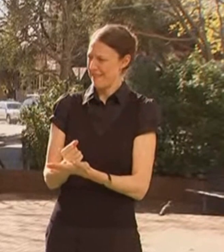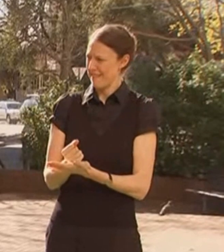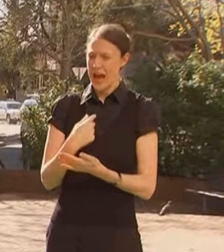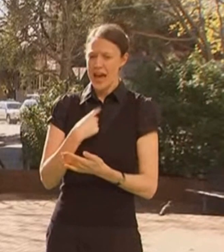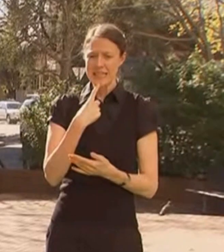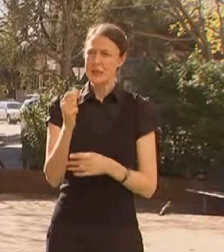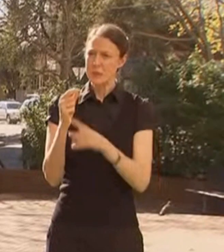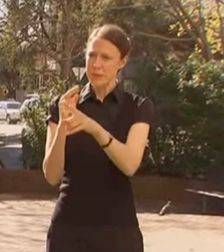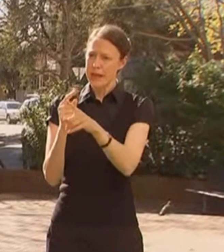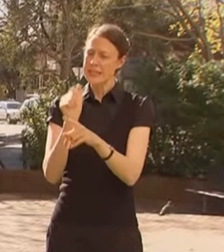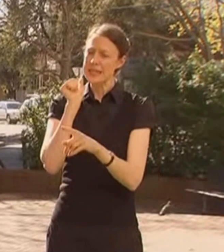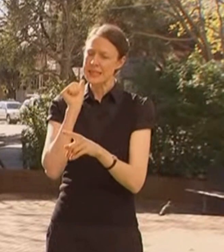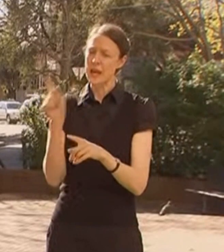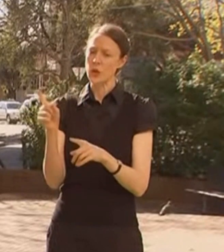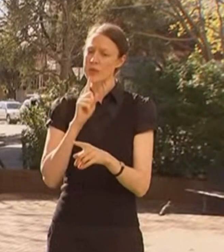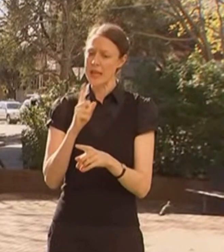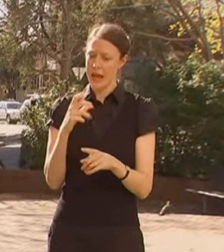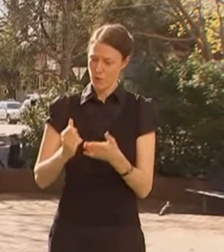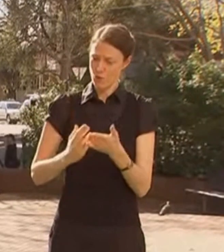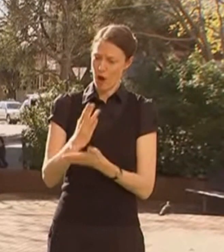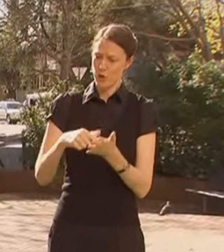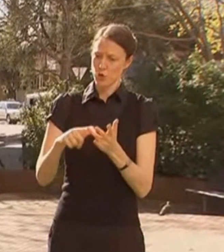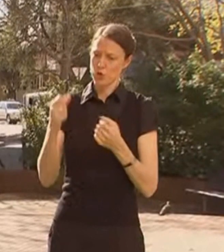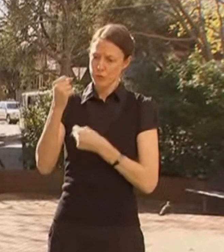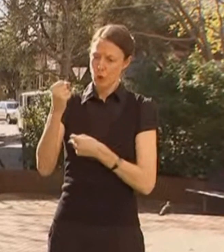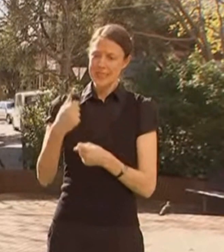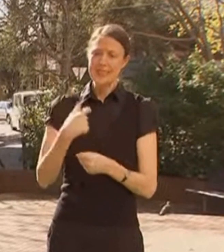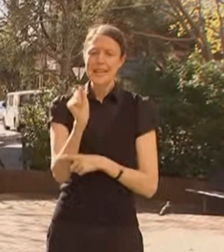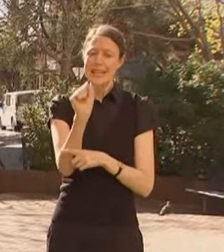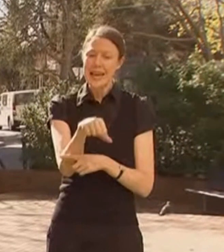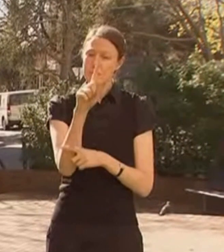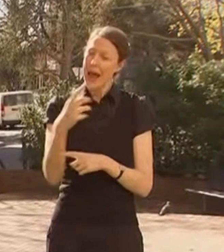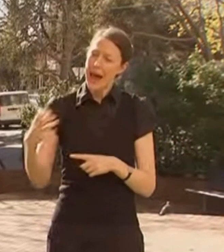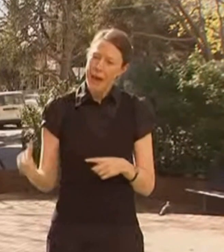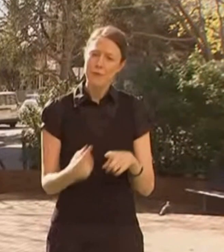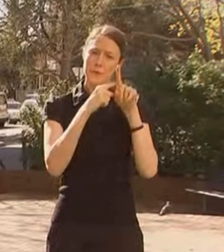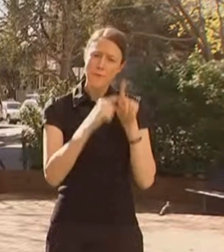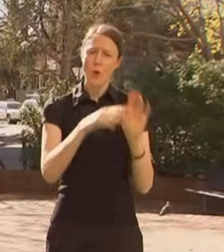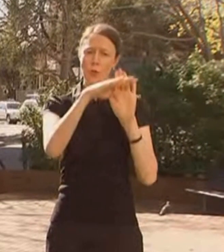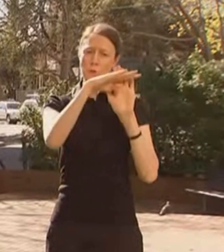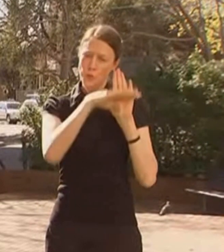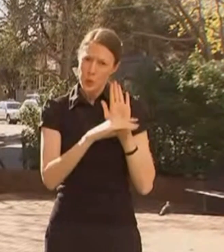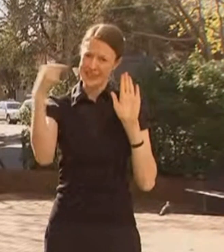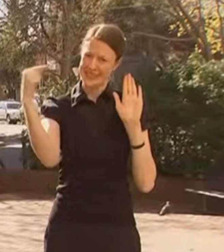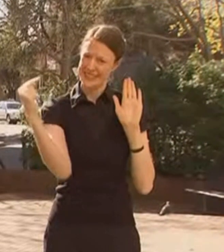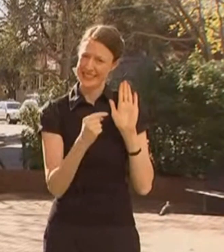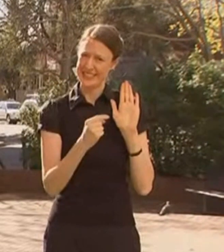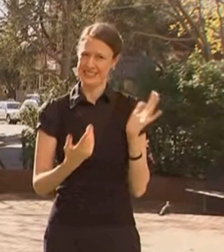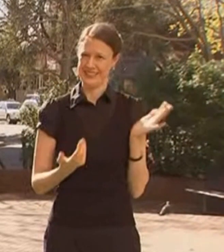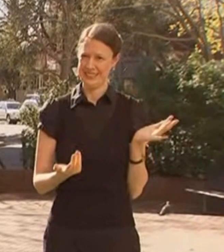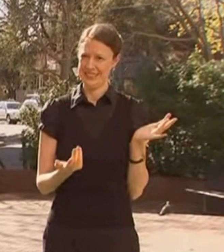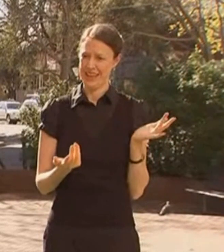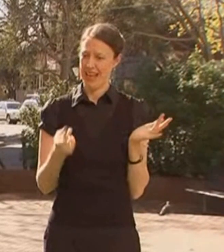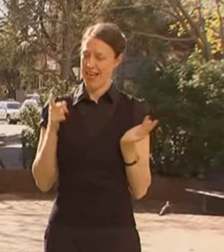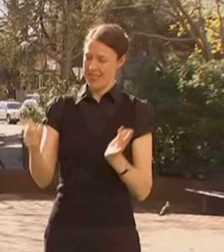the question. It can't be separated. I mean, Well, it can be separated because I feel strongly about things as well, but I will not go out there and